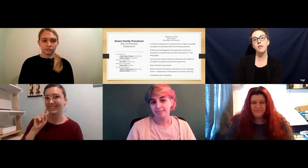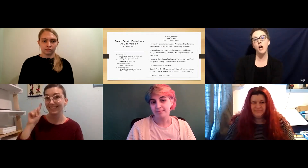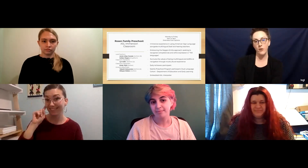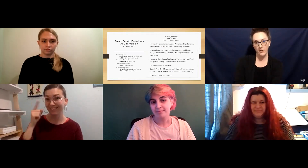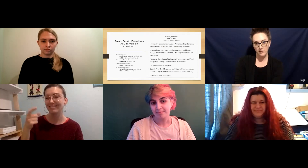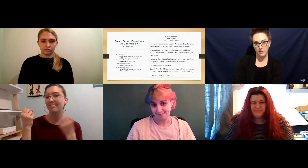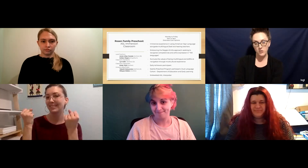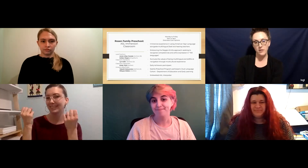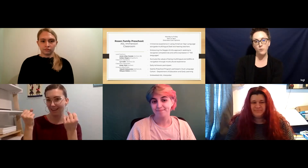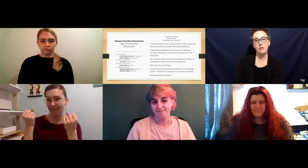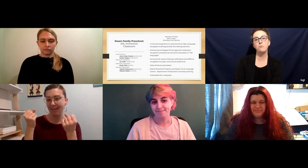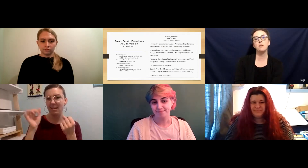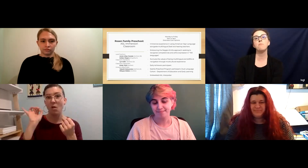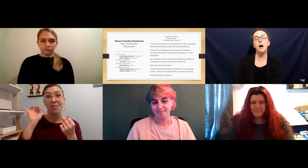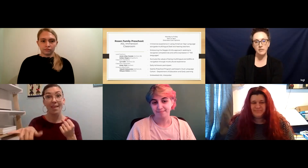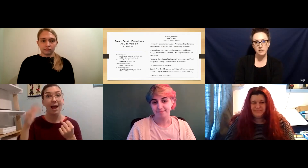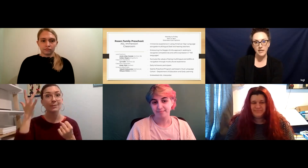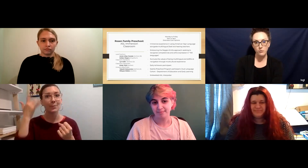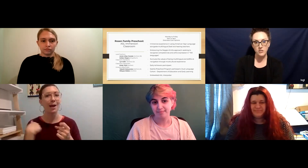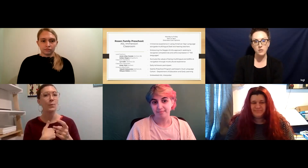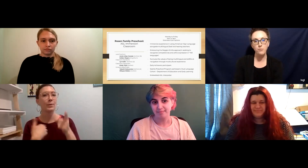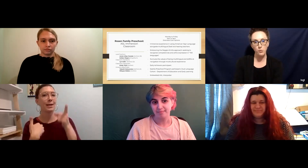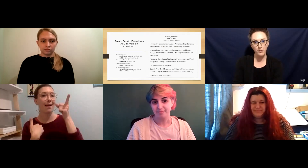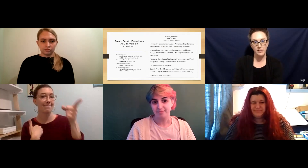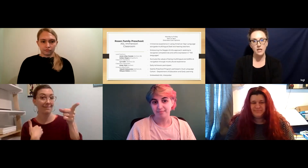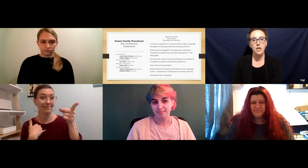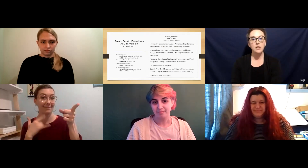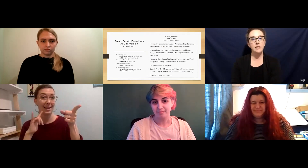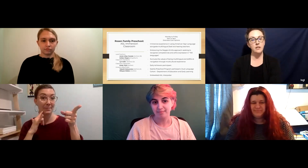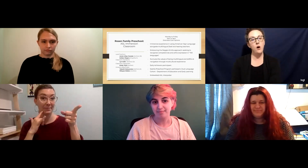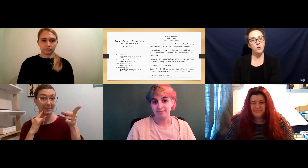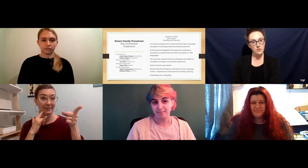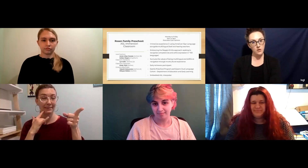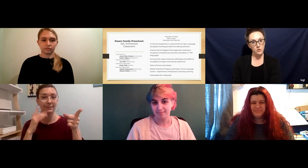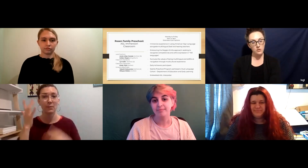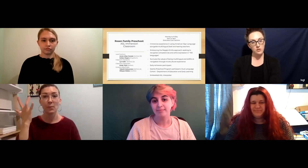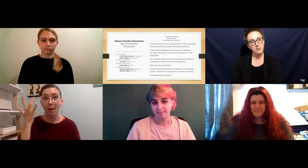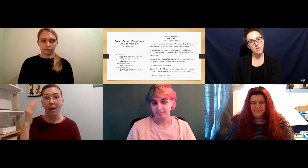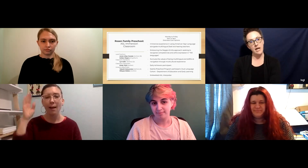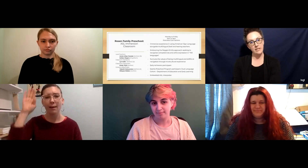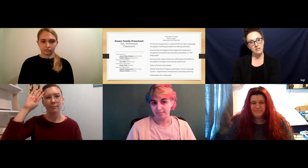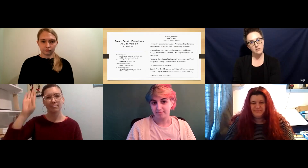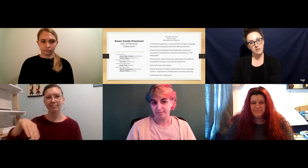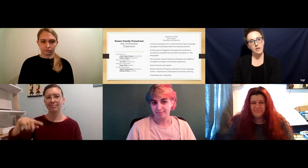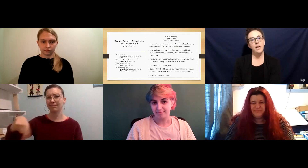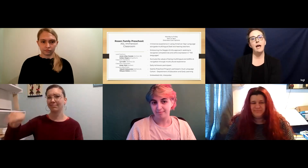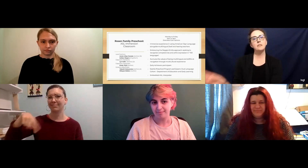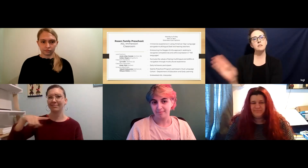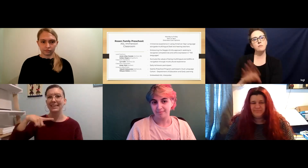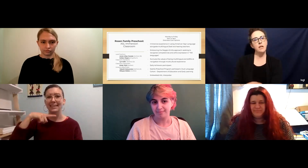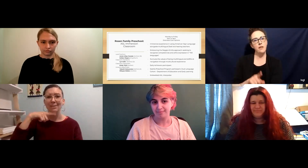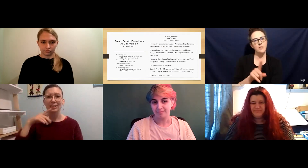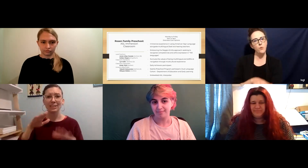or the other so that we can be modeling the languages appropriately. Lynn also signs,